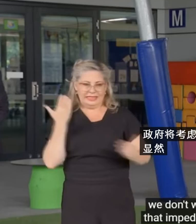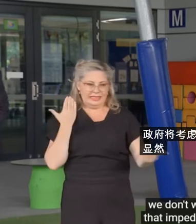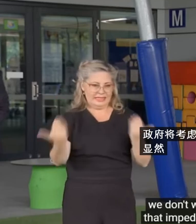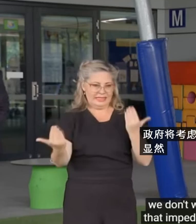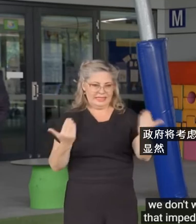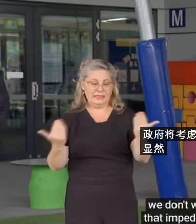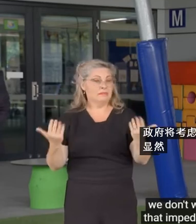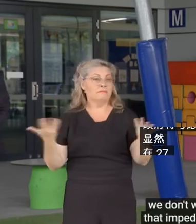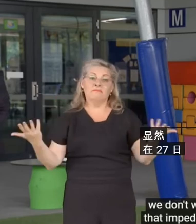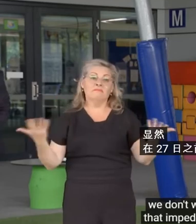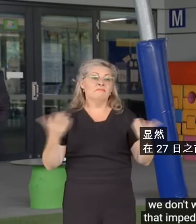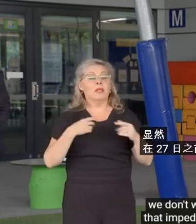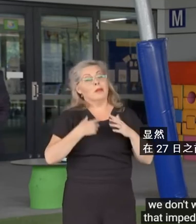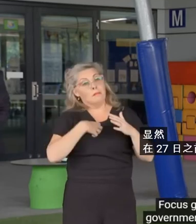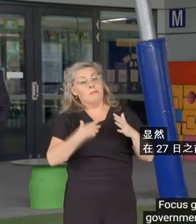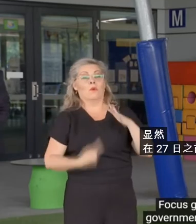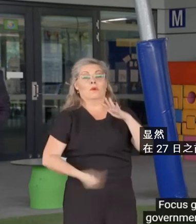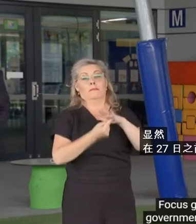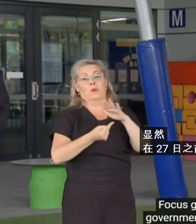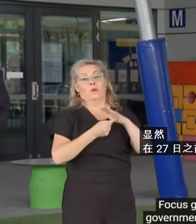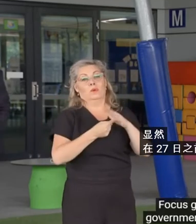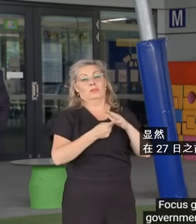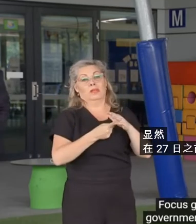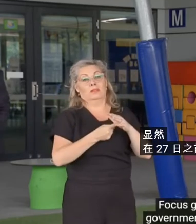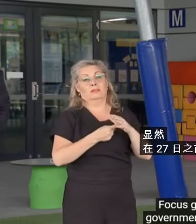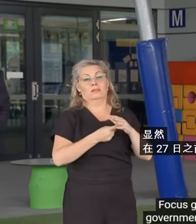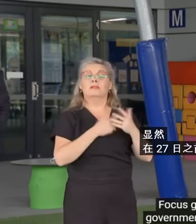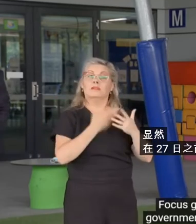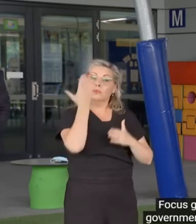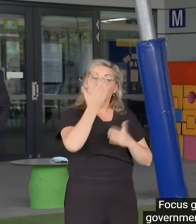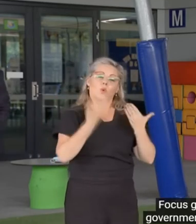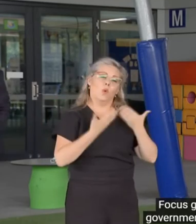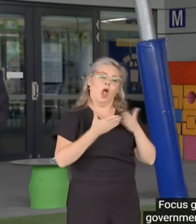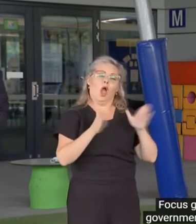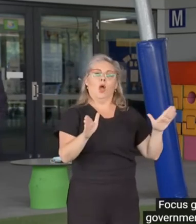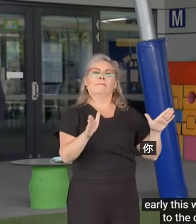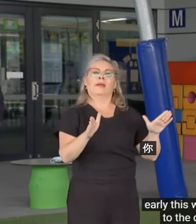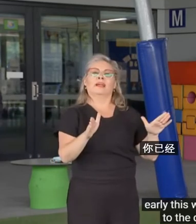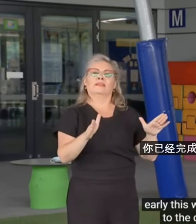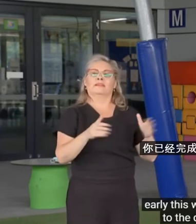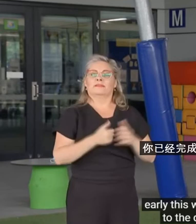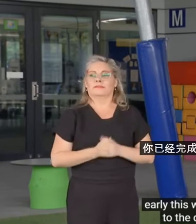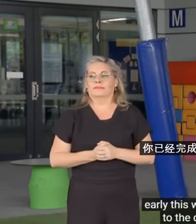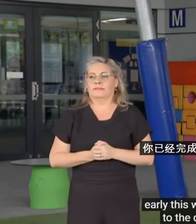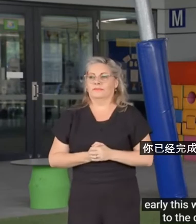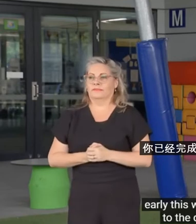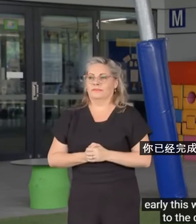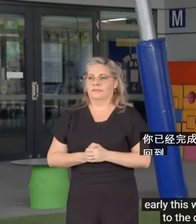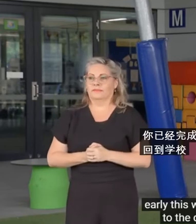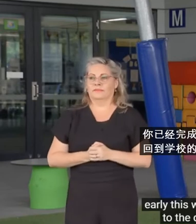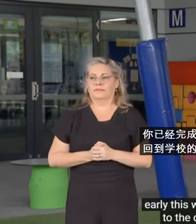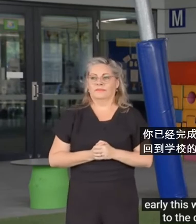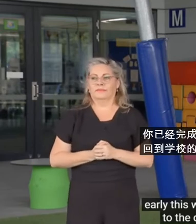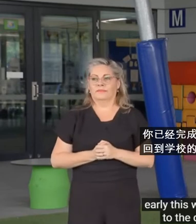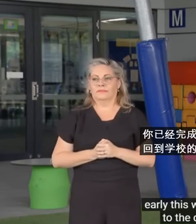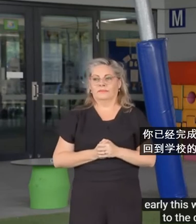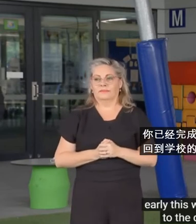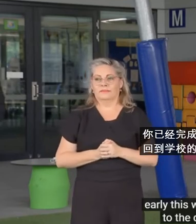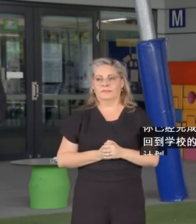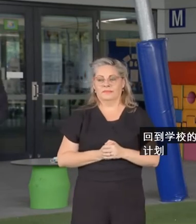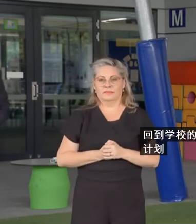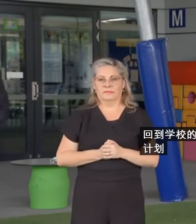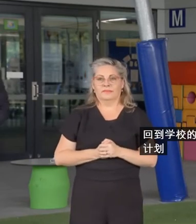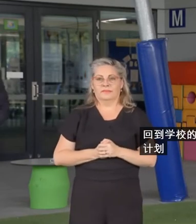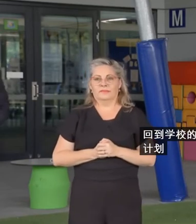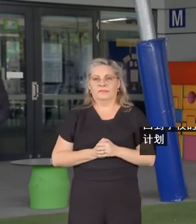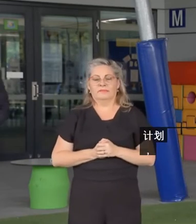obviously prior to the date on the 27th. But You've done that now. You've done that now, getting kids back to school day one, term one. This